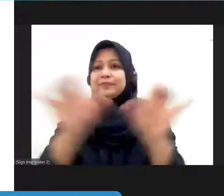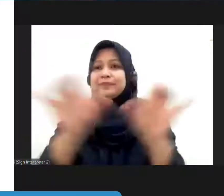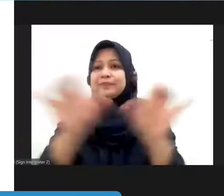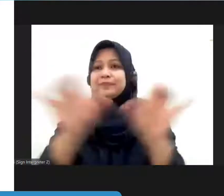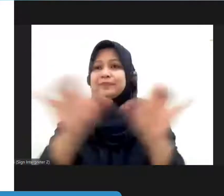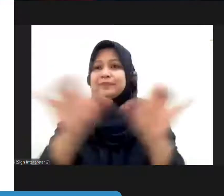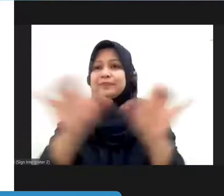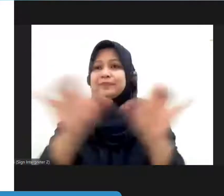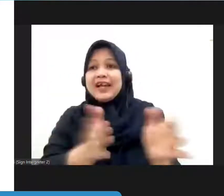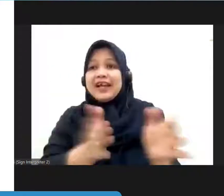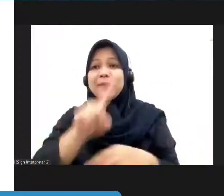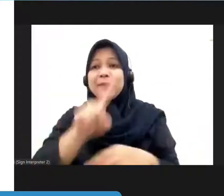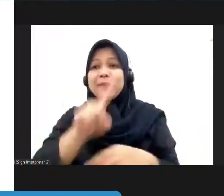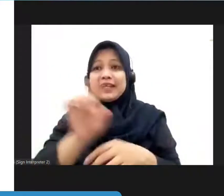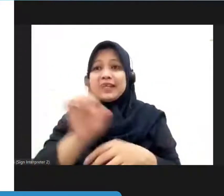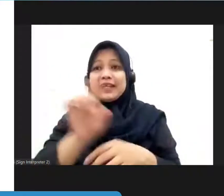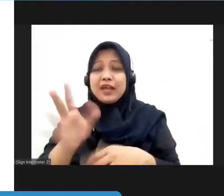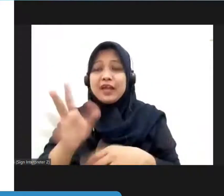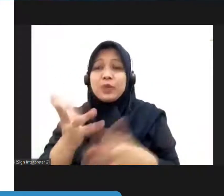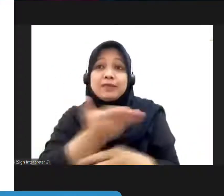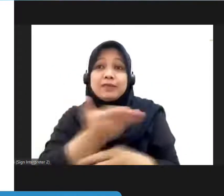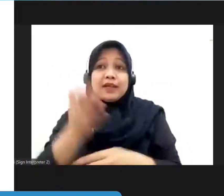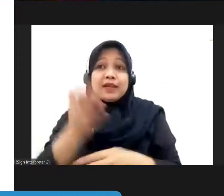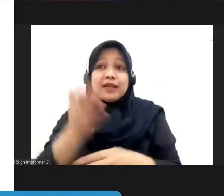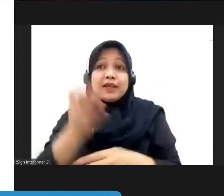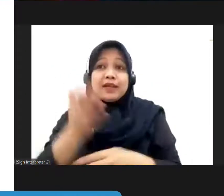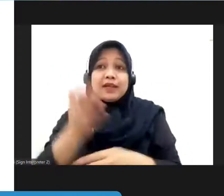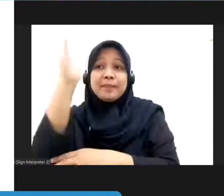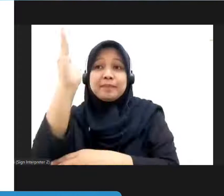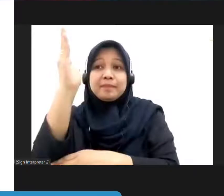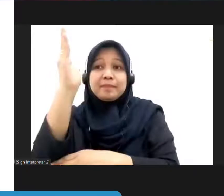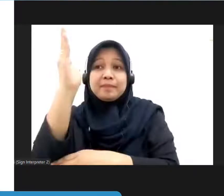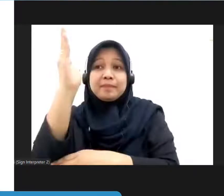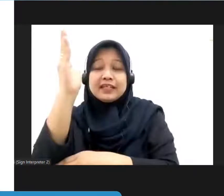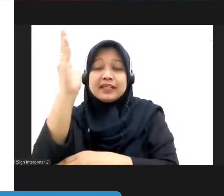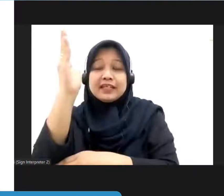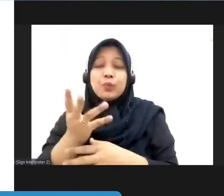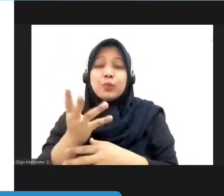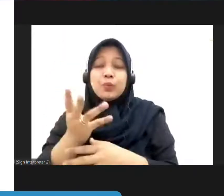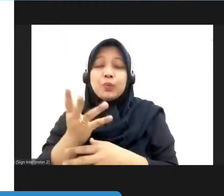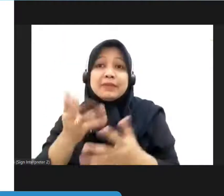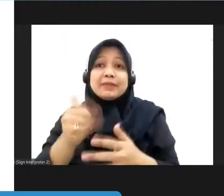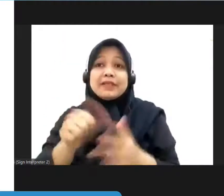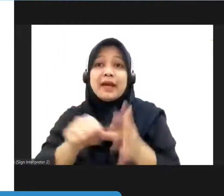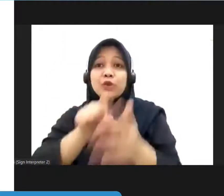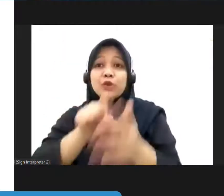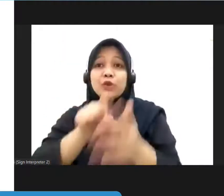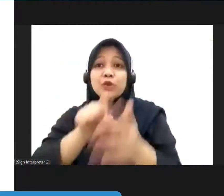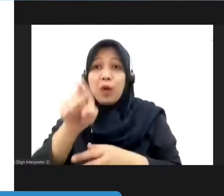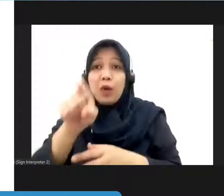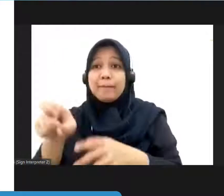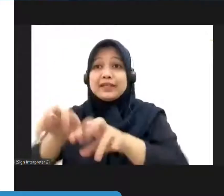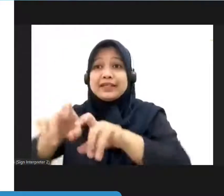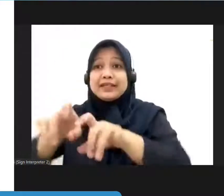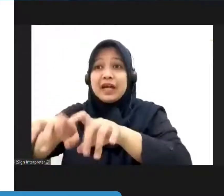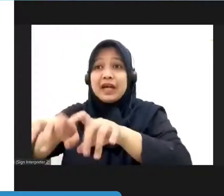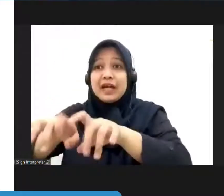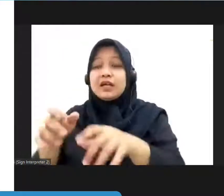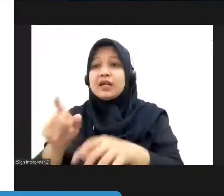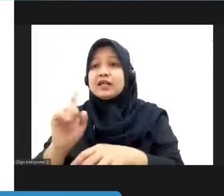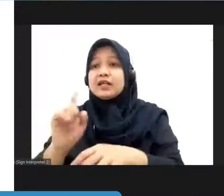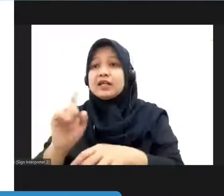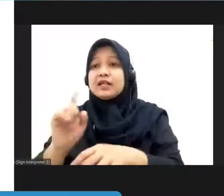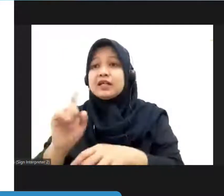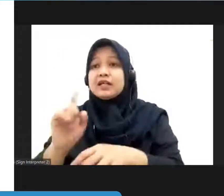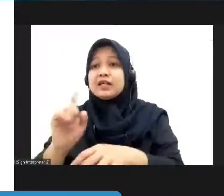if the panelists may be able to encourage to answer as well in the chat box, just because it's multi-part, and just looking